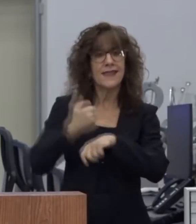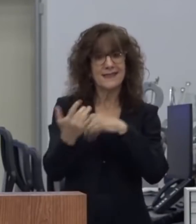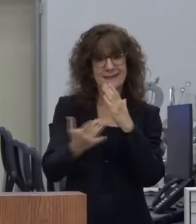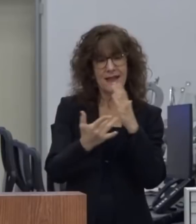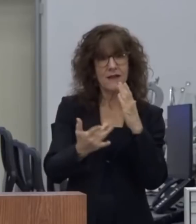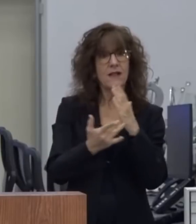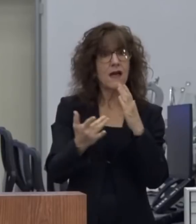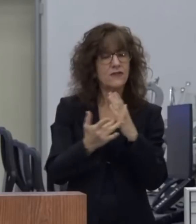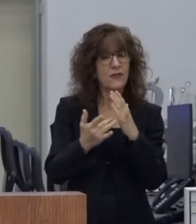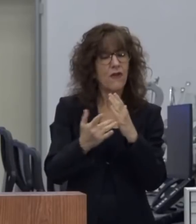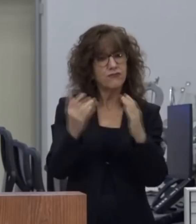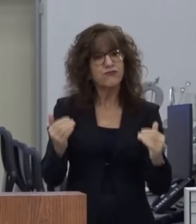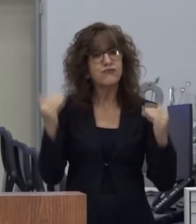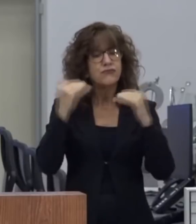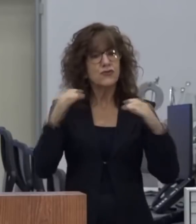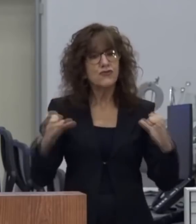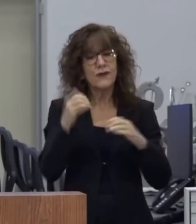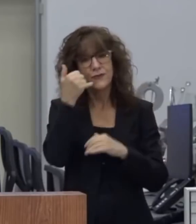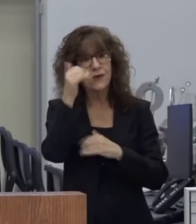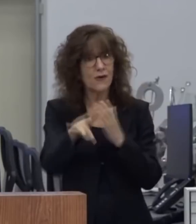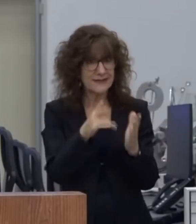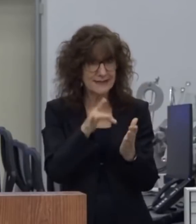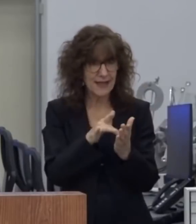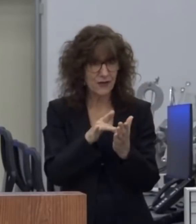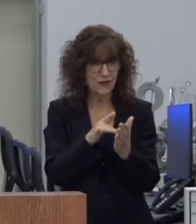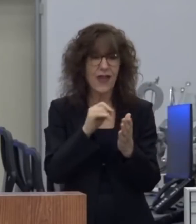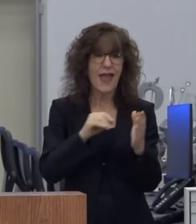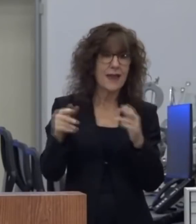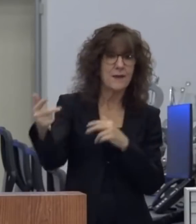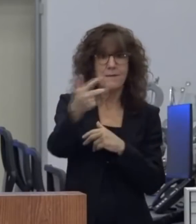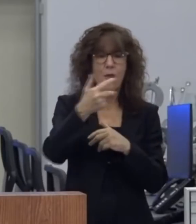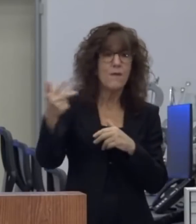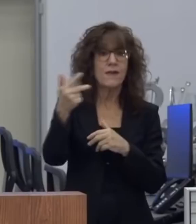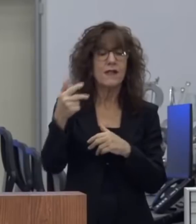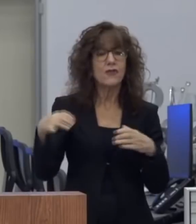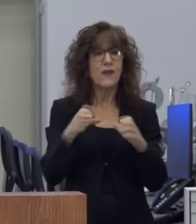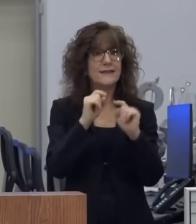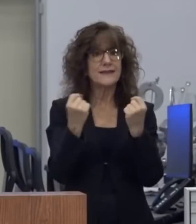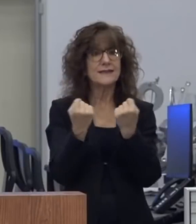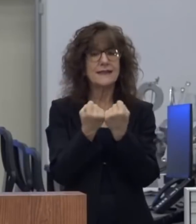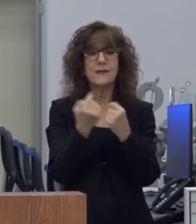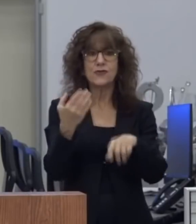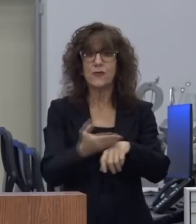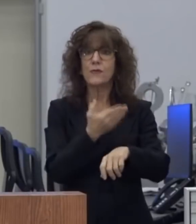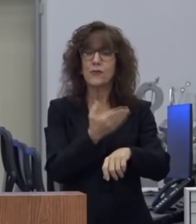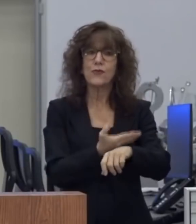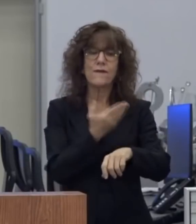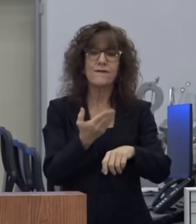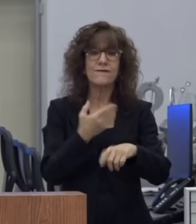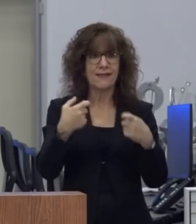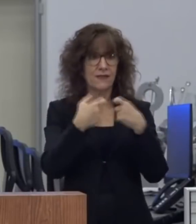technological advancements to our crisis call center and mobile crisis team operation to improve electronic